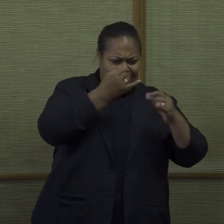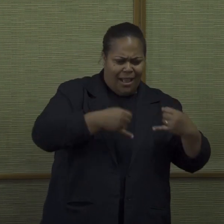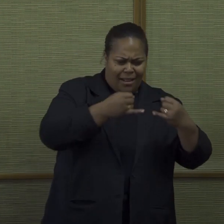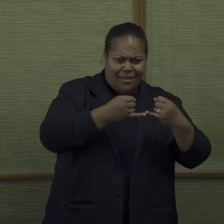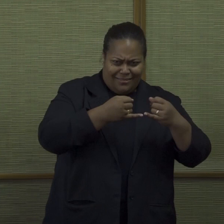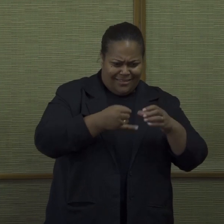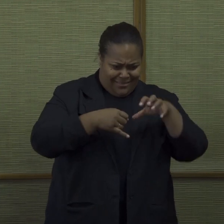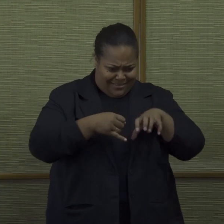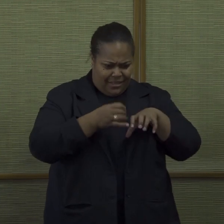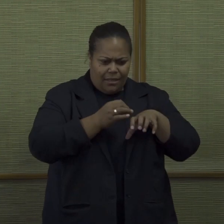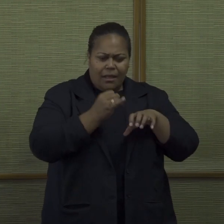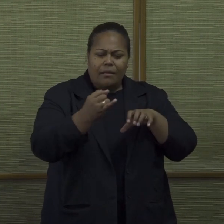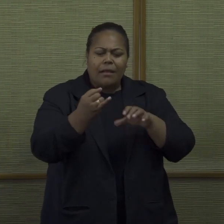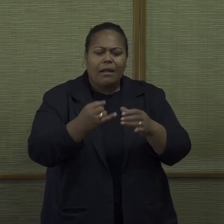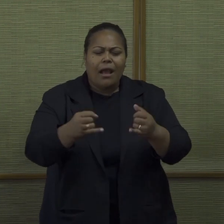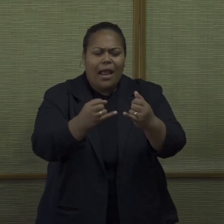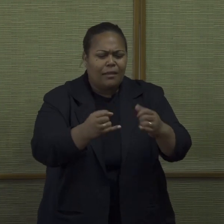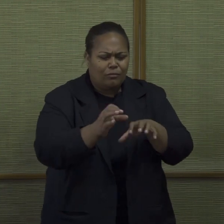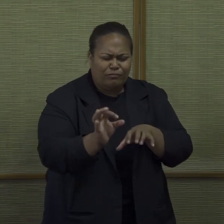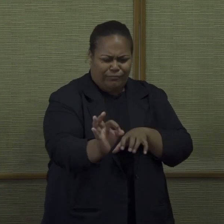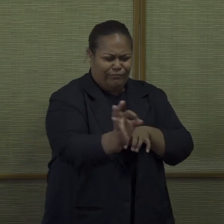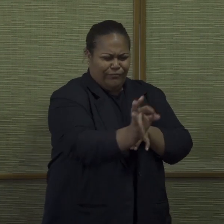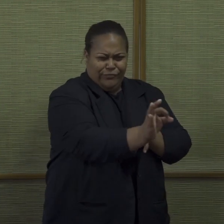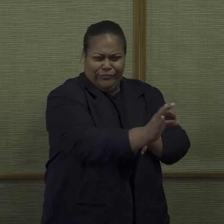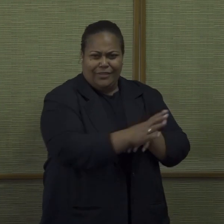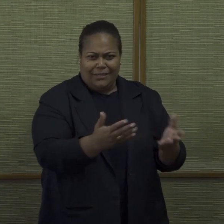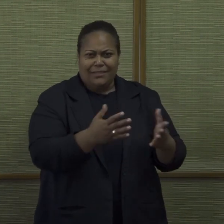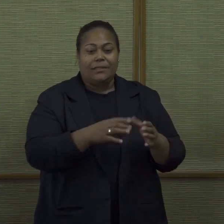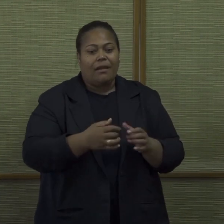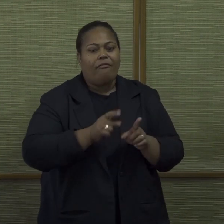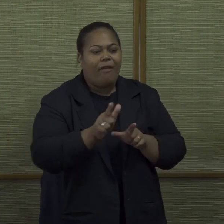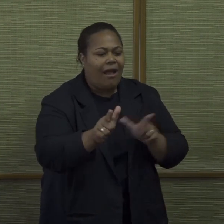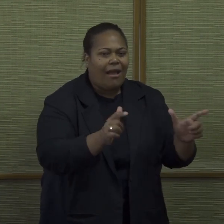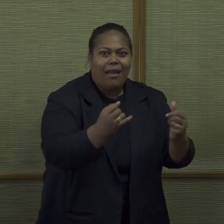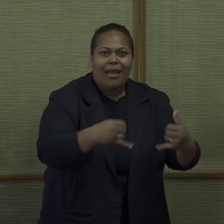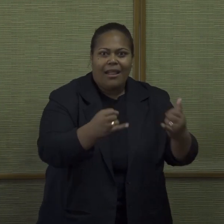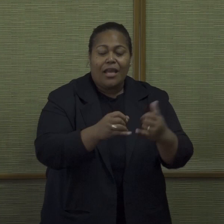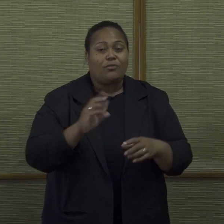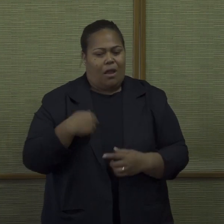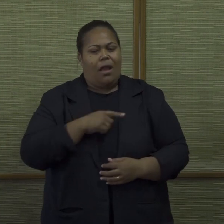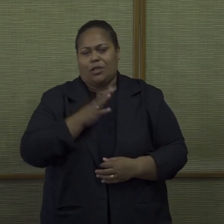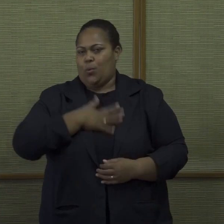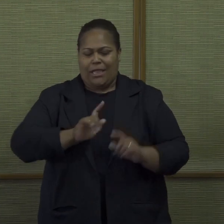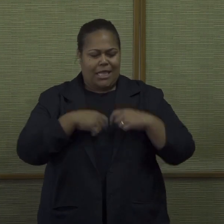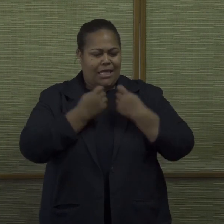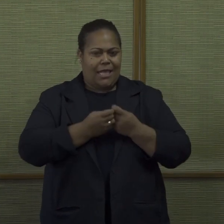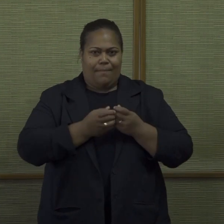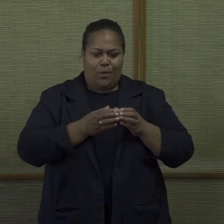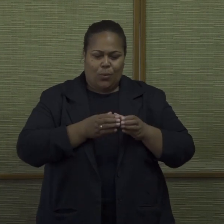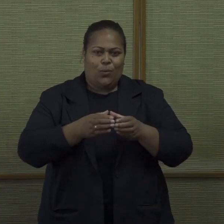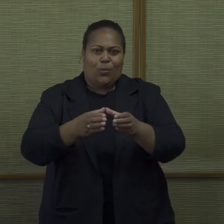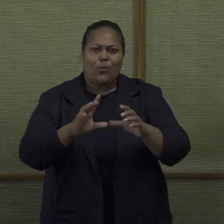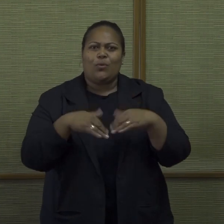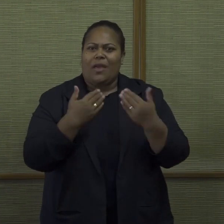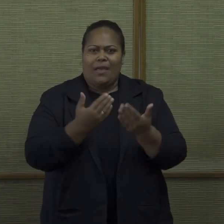maritime islands, we would like to go as a team. So when we deploy assistance to all the small islands, we would like to